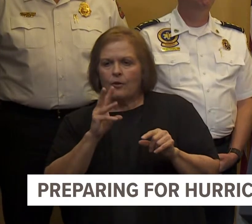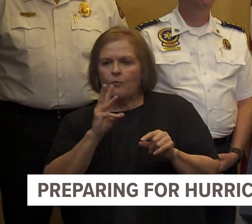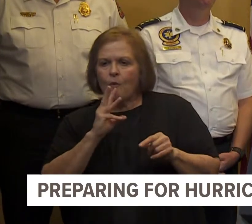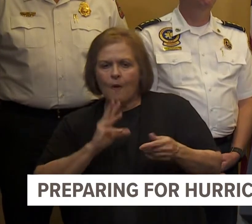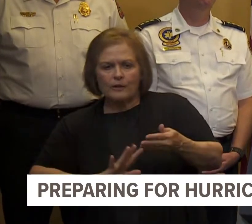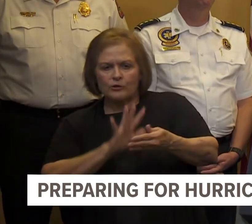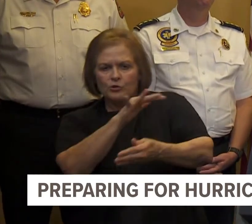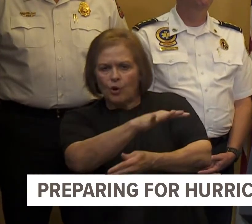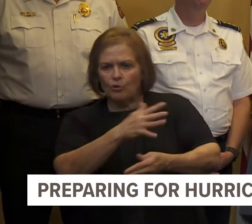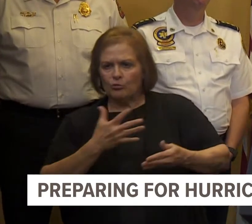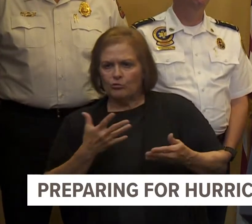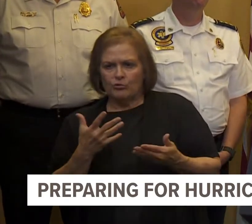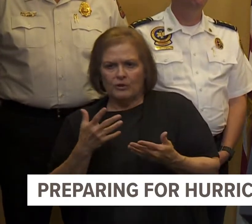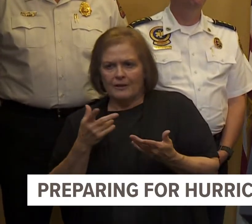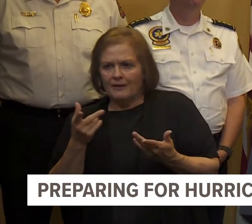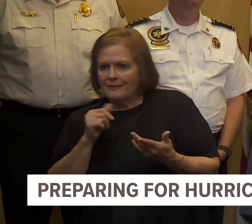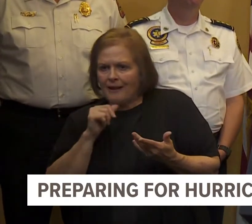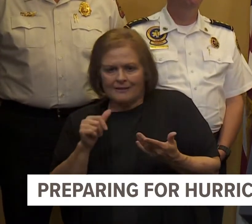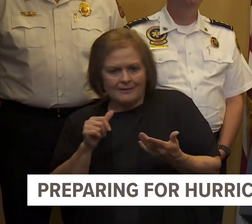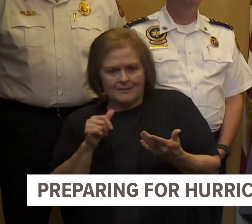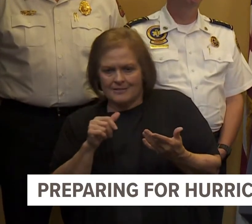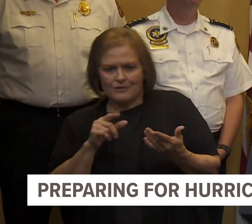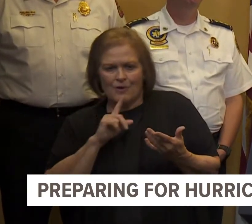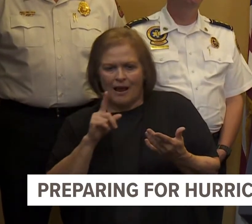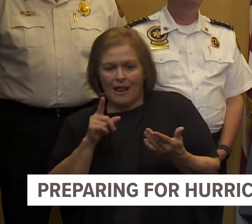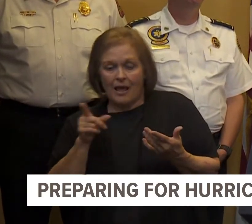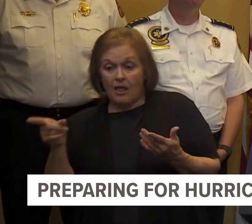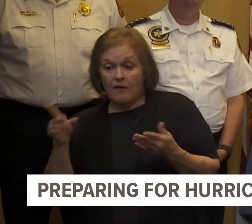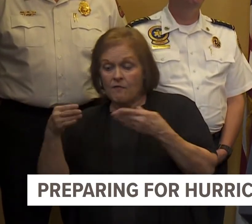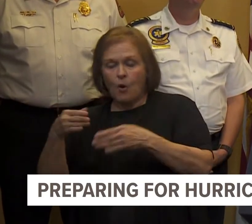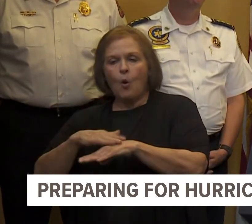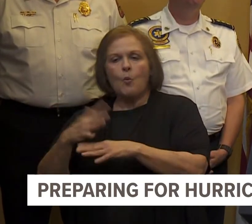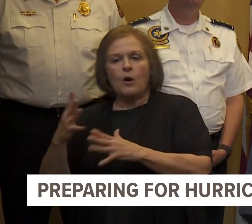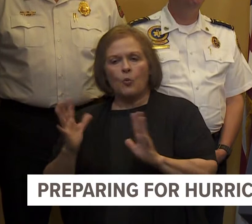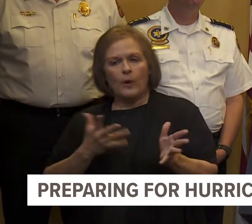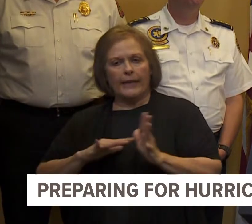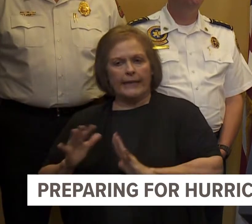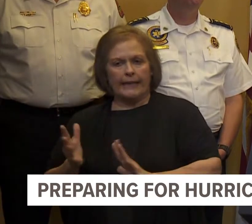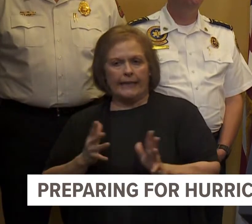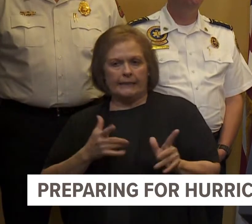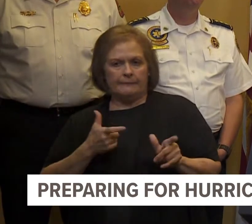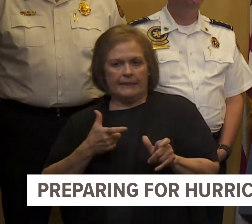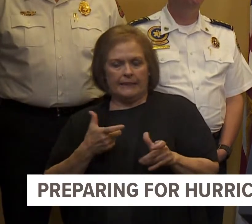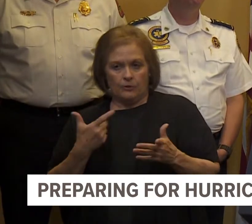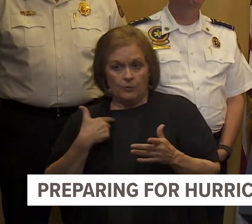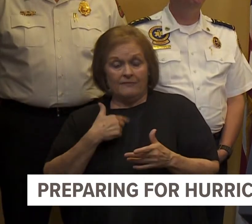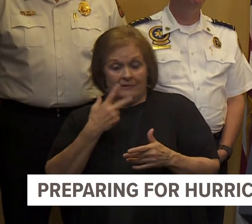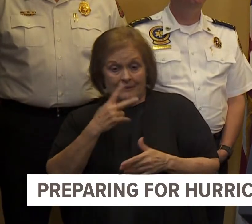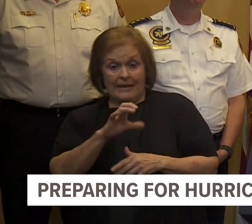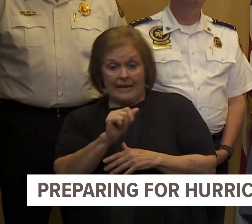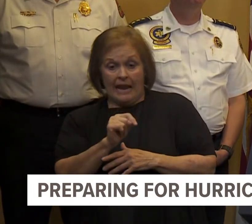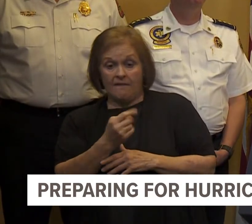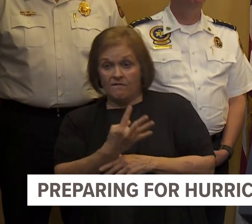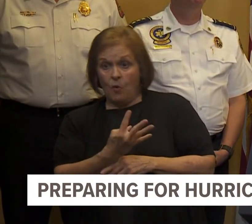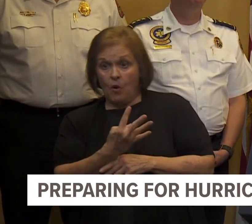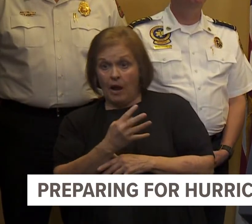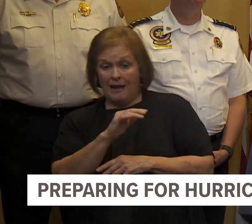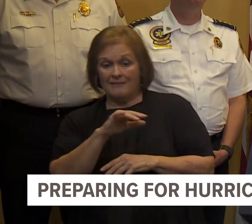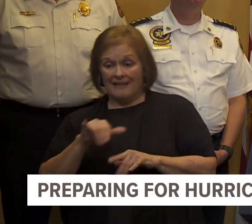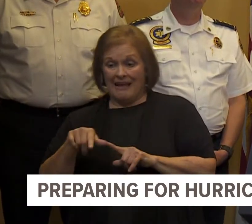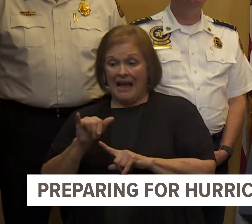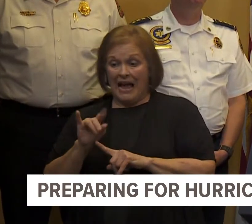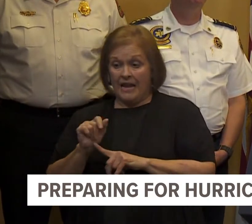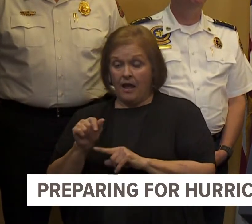whole lot of other things. It's pretty much wind speed. And so we've seen a Category 4 storm,